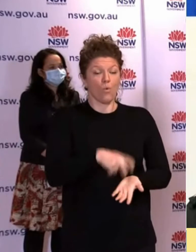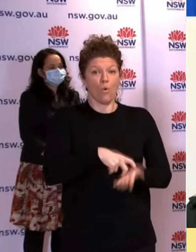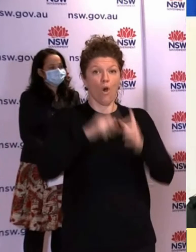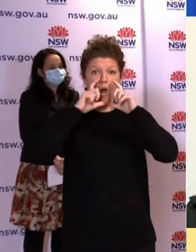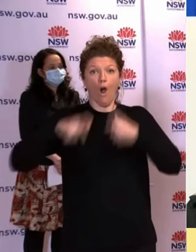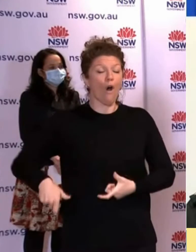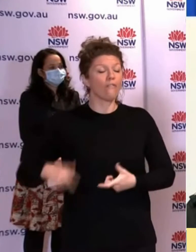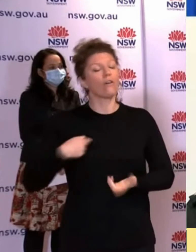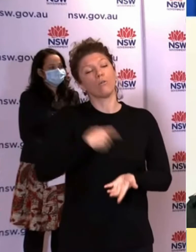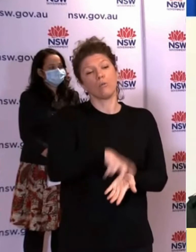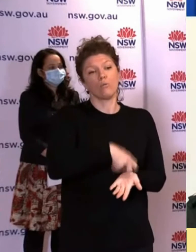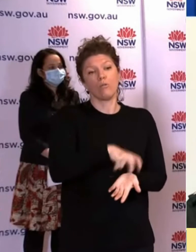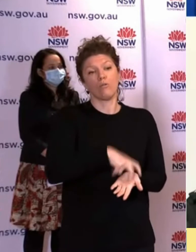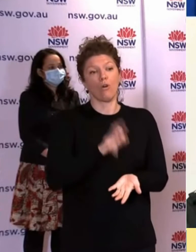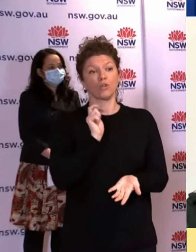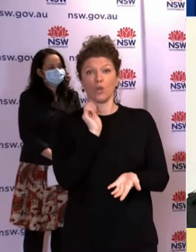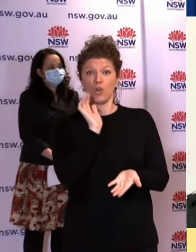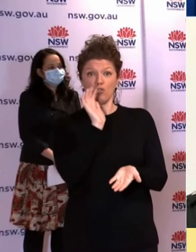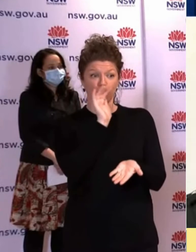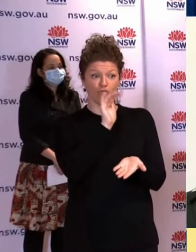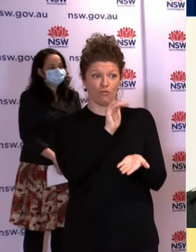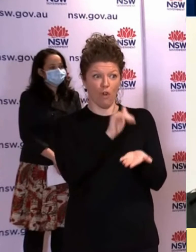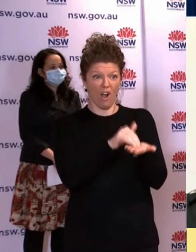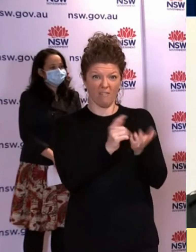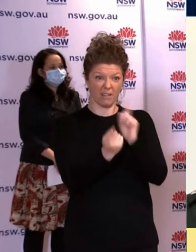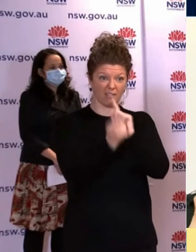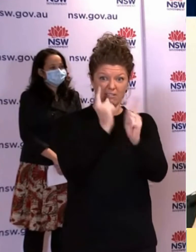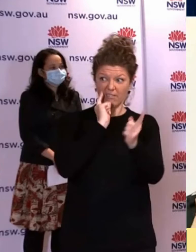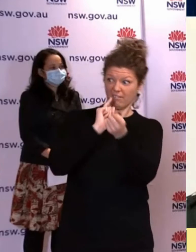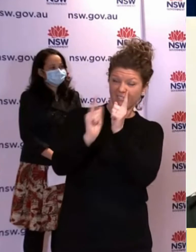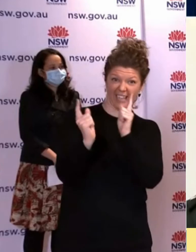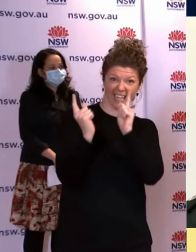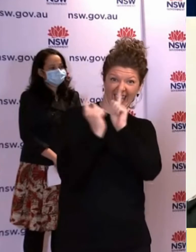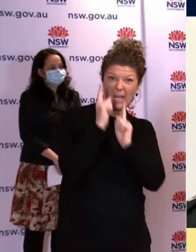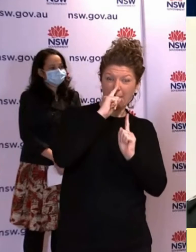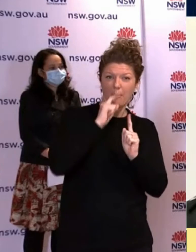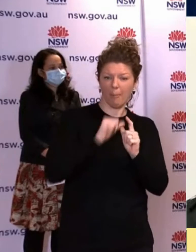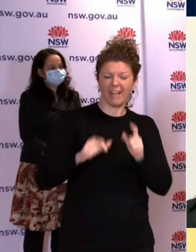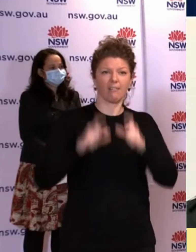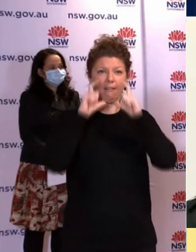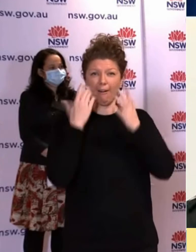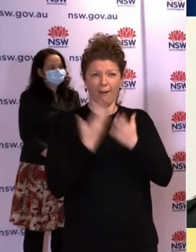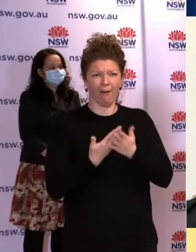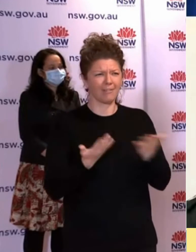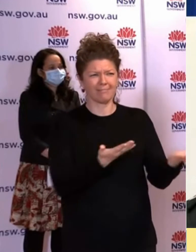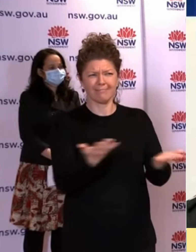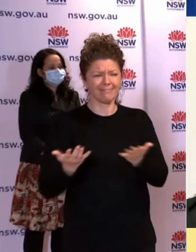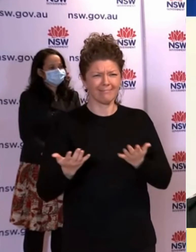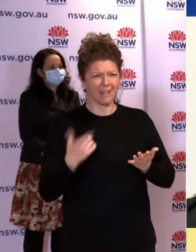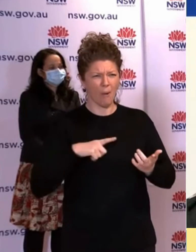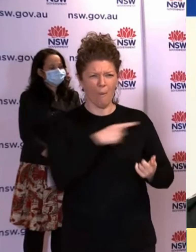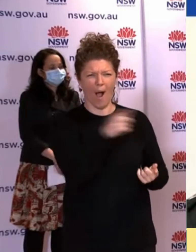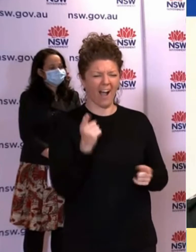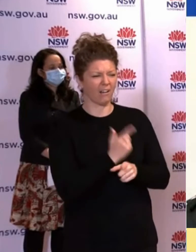stop exercising and you actually then move amongst people or towards a shop, when I would suggest you put the mask on. I don't really think it